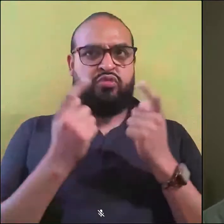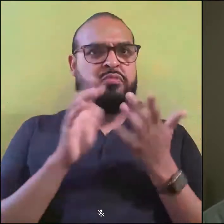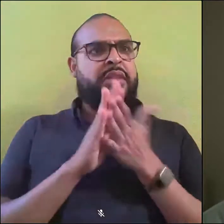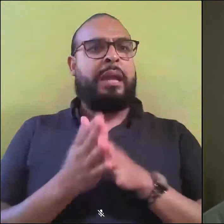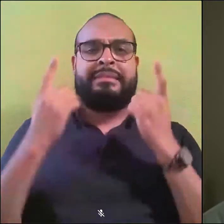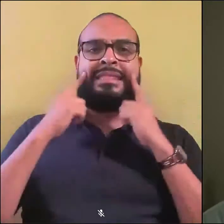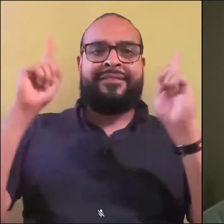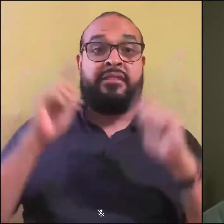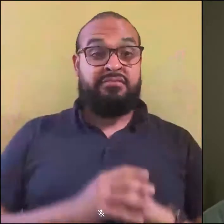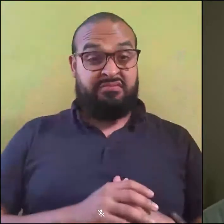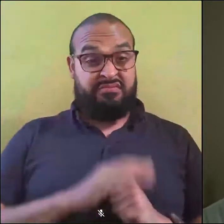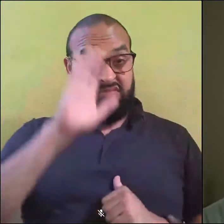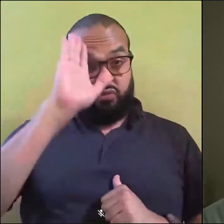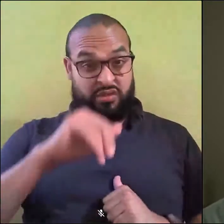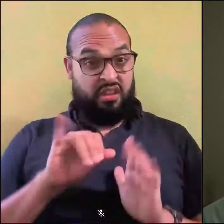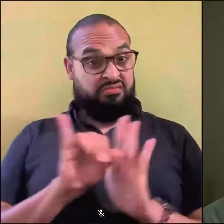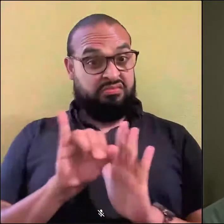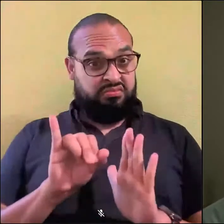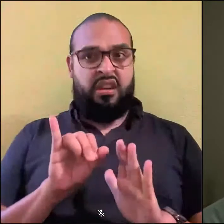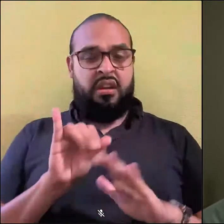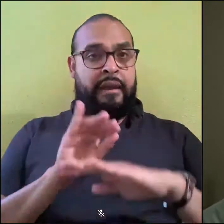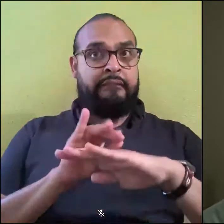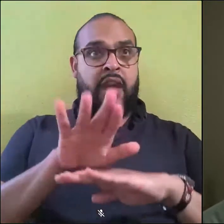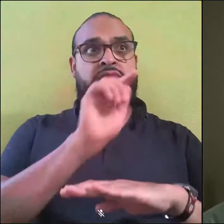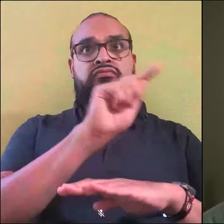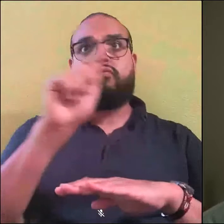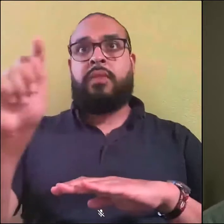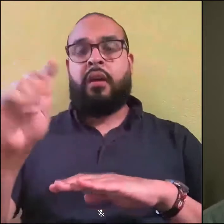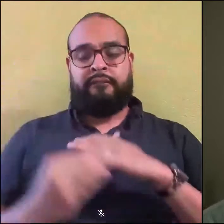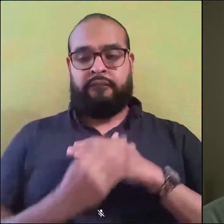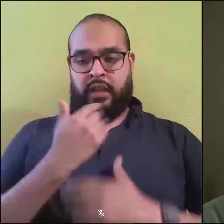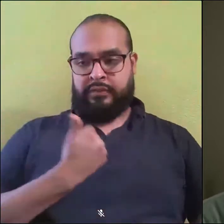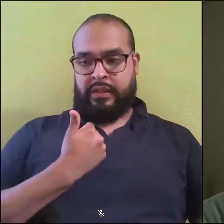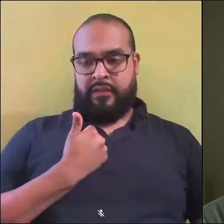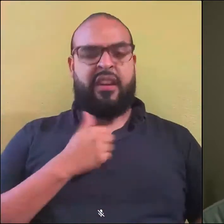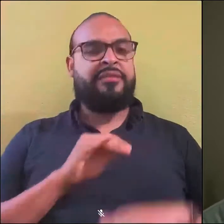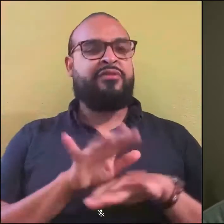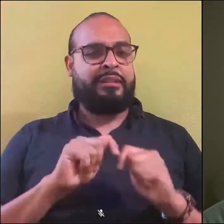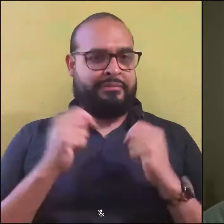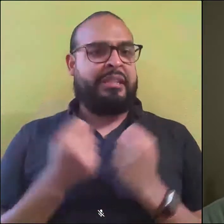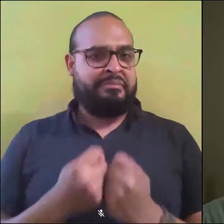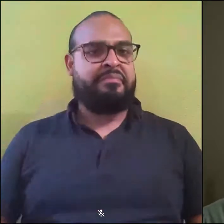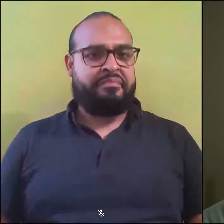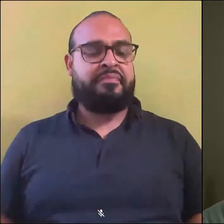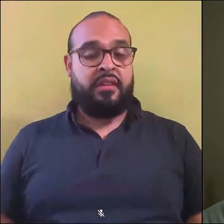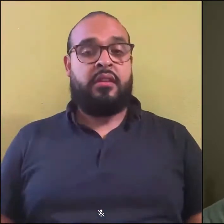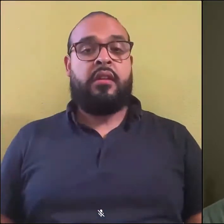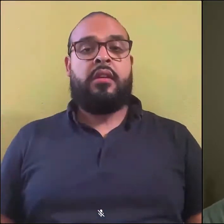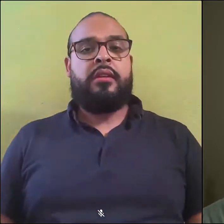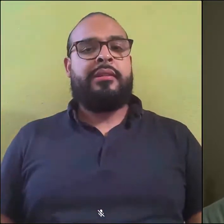our teams. I think we're starting to understand those things a lot more. One of the things that I don't see enough